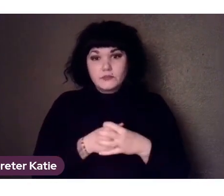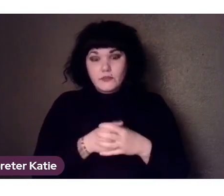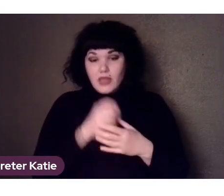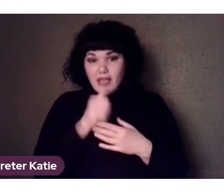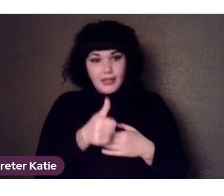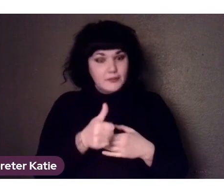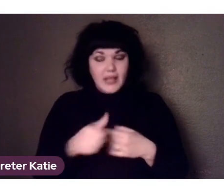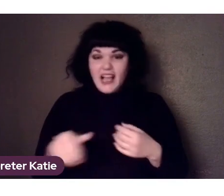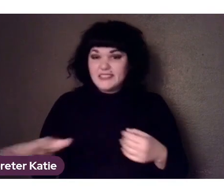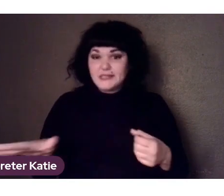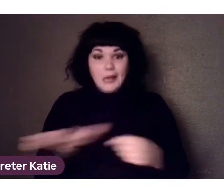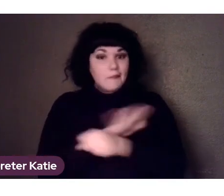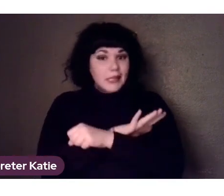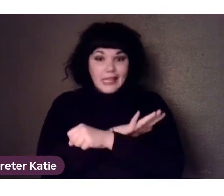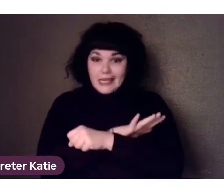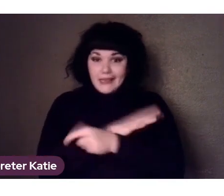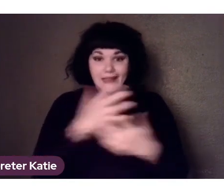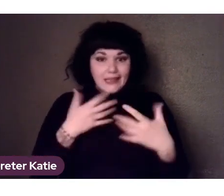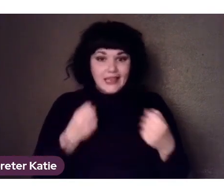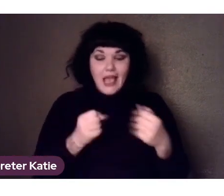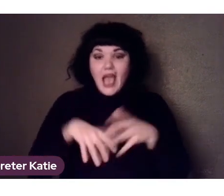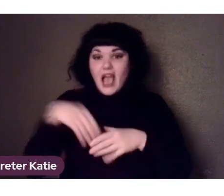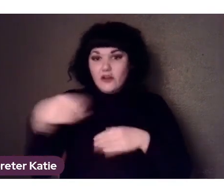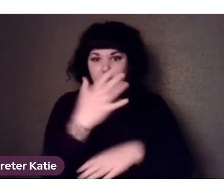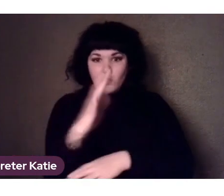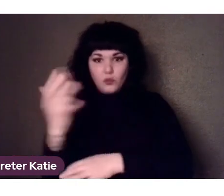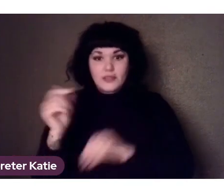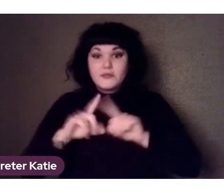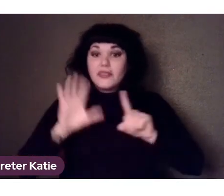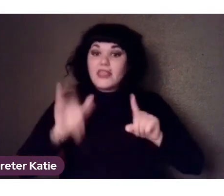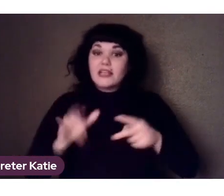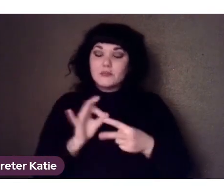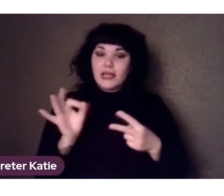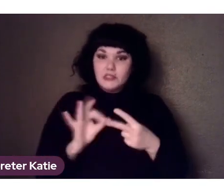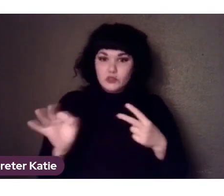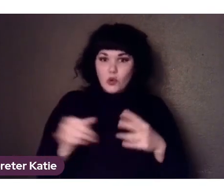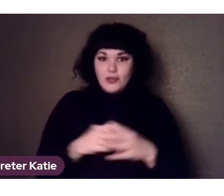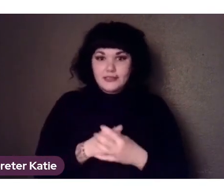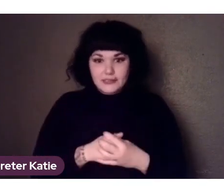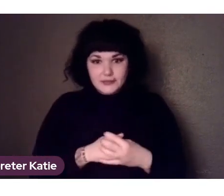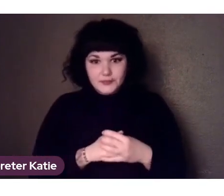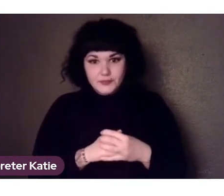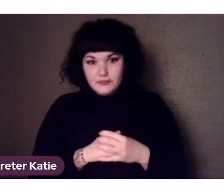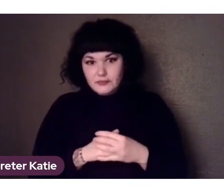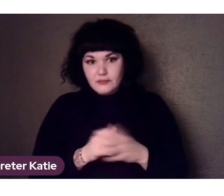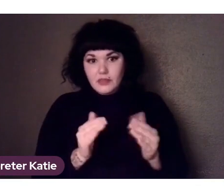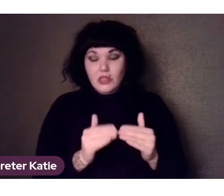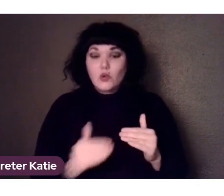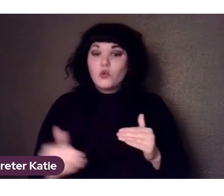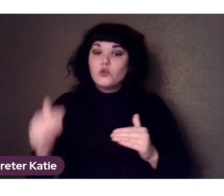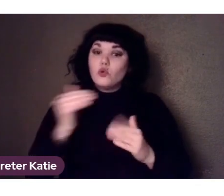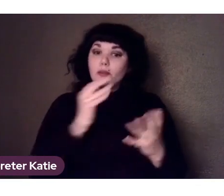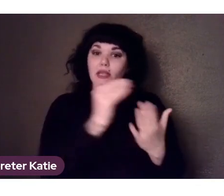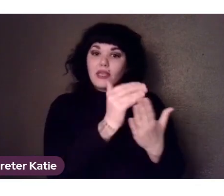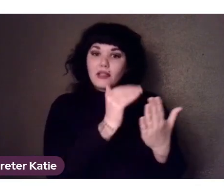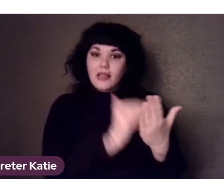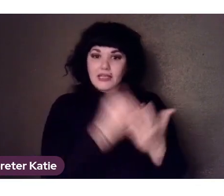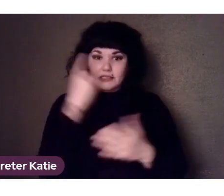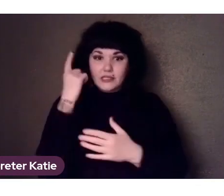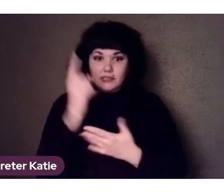woods, but this is by choice. There are too many lessons from grief to run away from